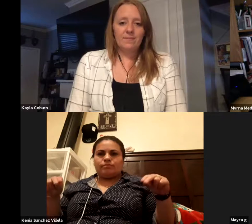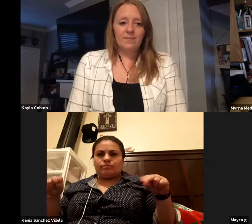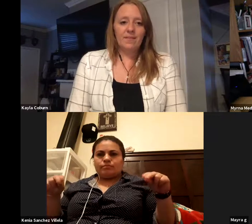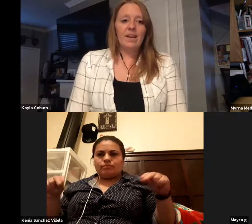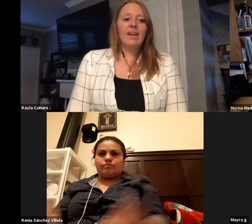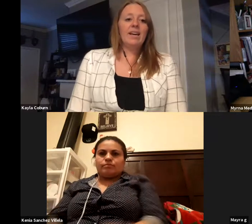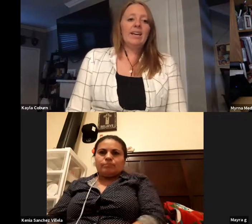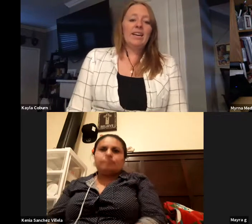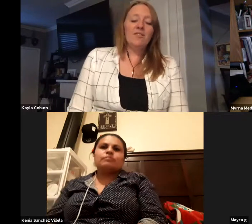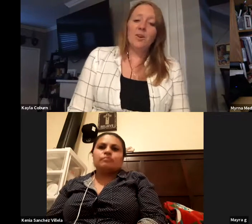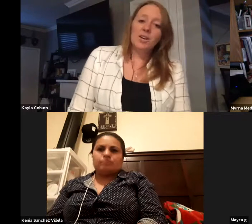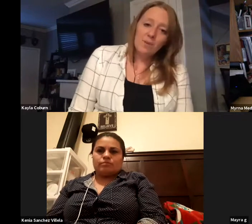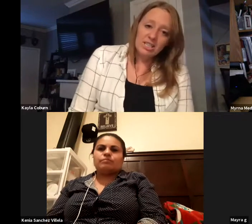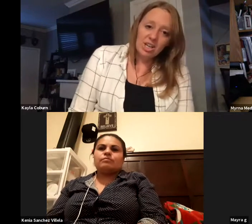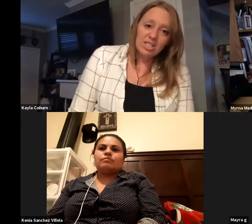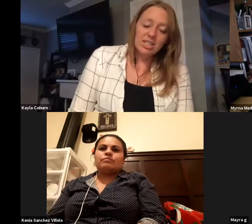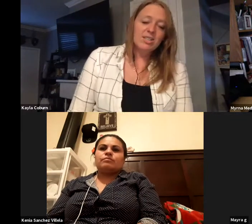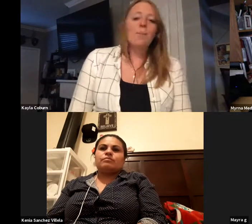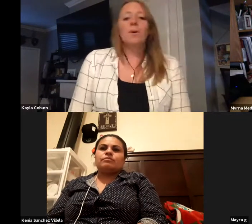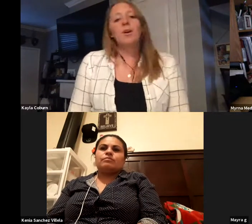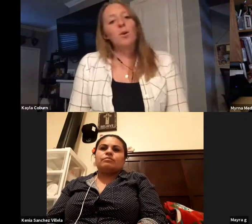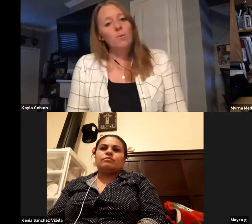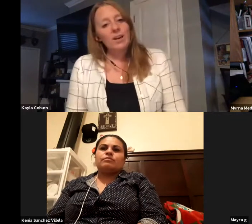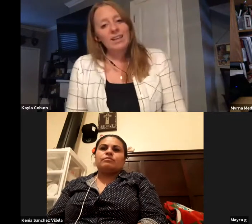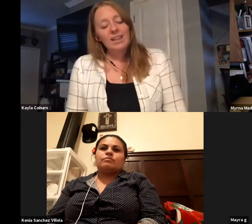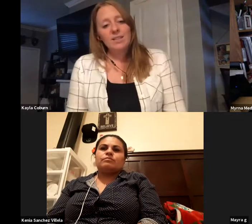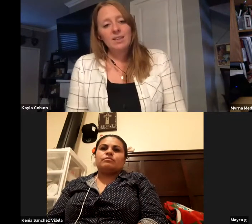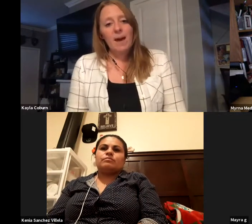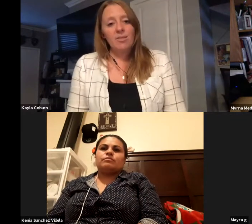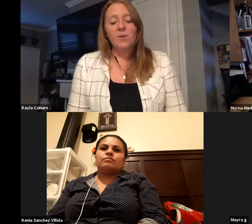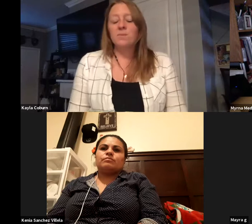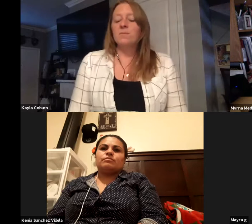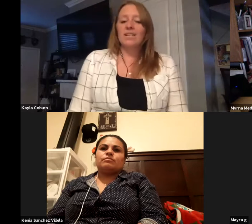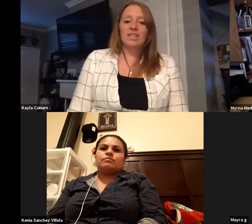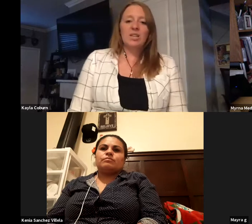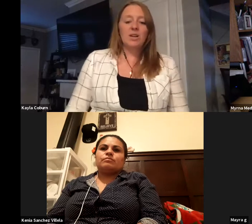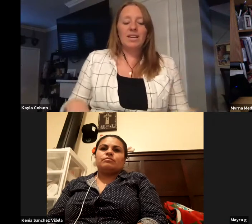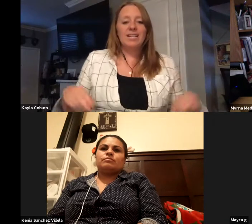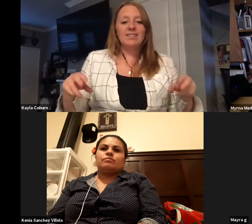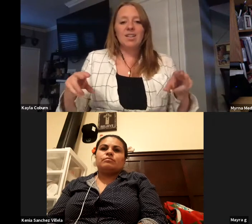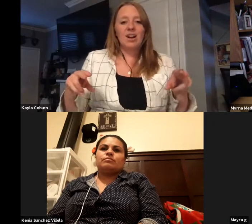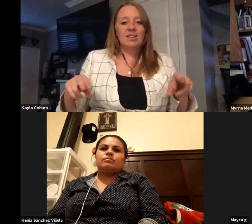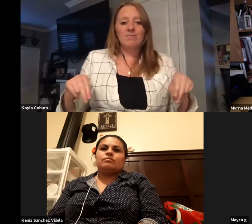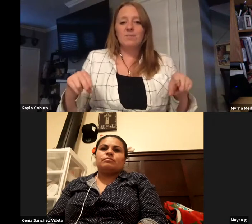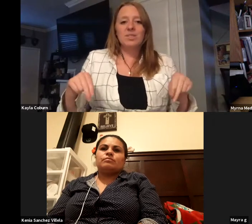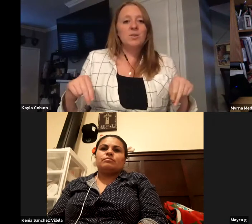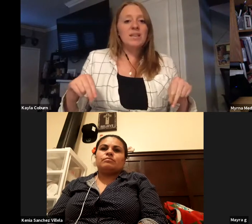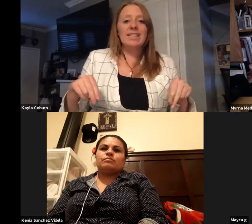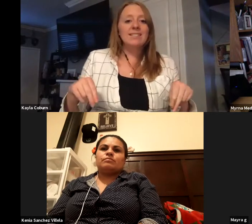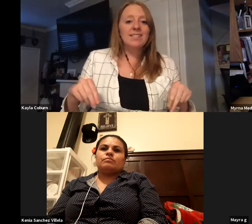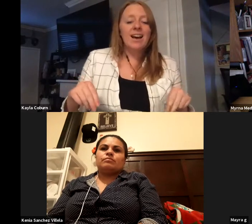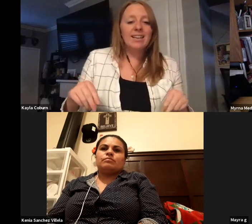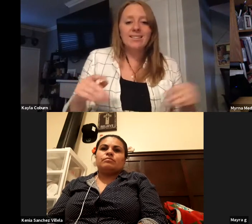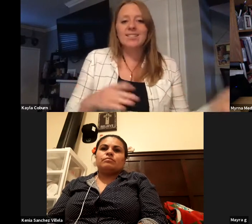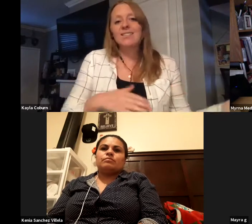hijo. If you're going to be changing their diaper or bringing them to the bathroom, you can start doing